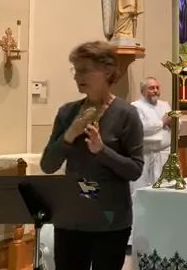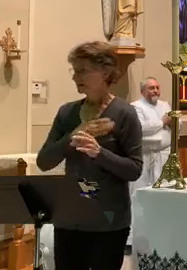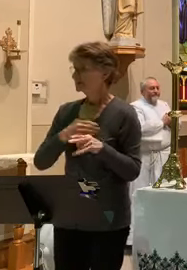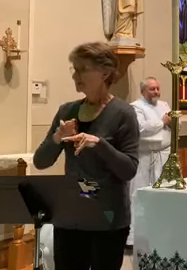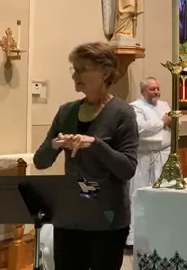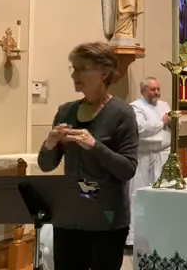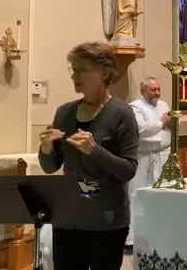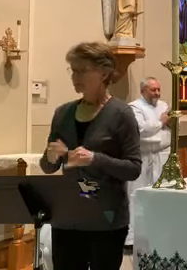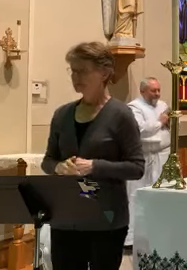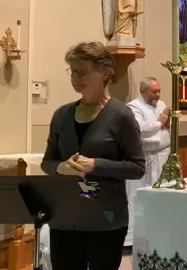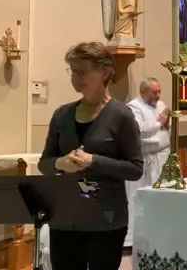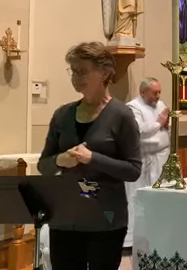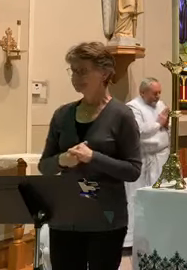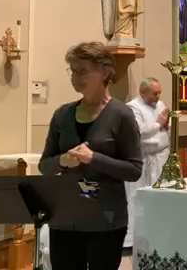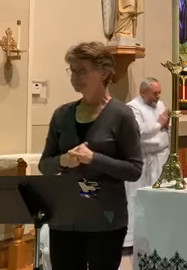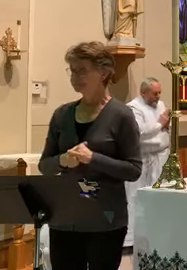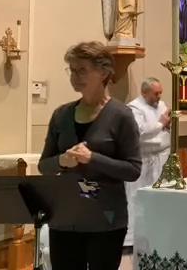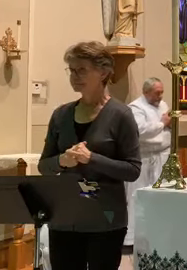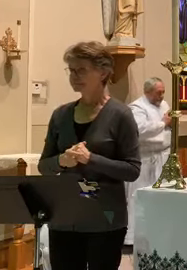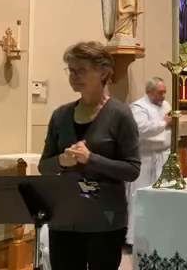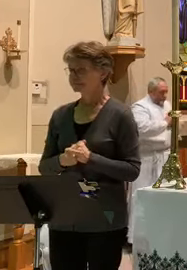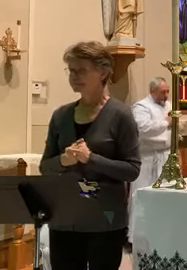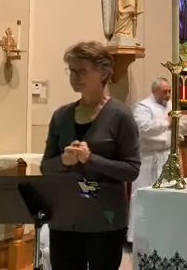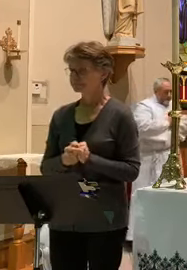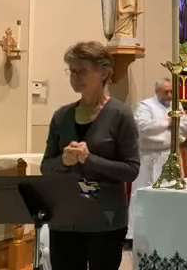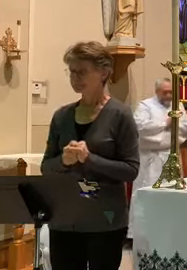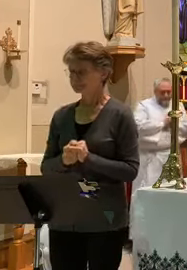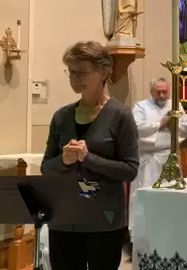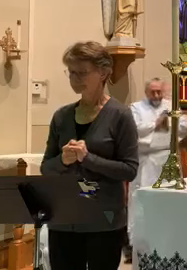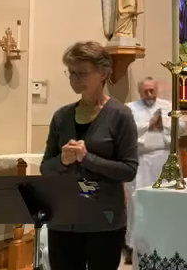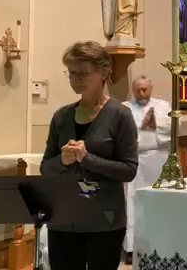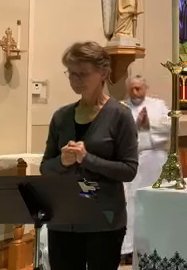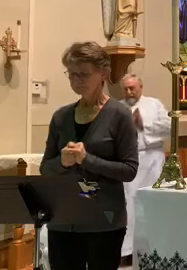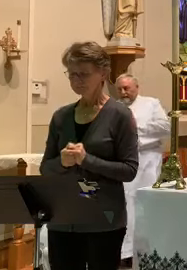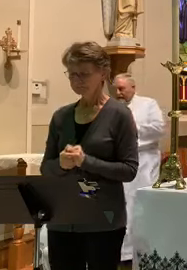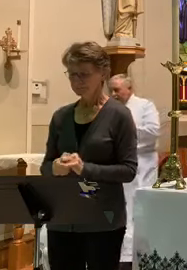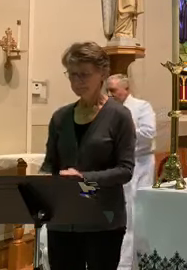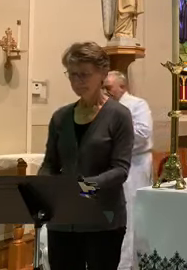Please be seated now for our scripture readings.